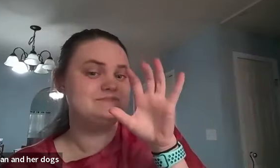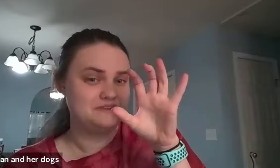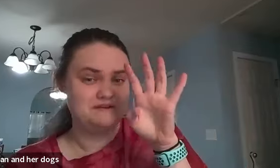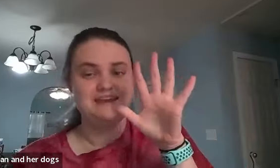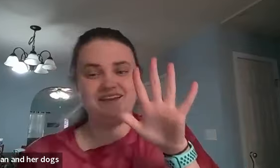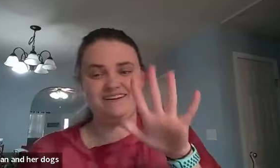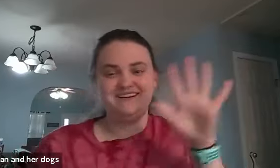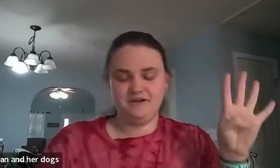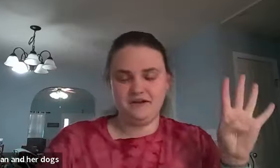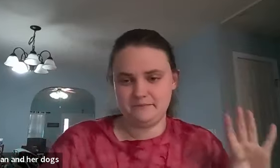All right, good. Okay.